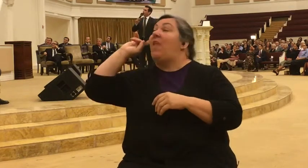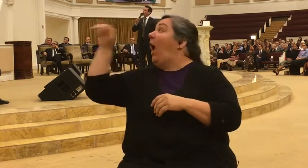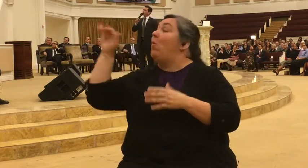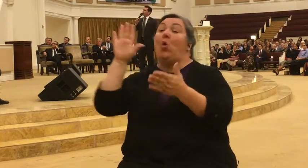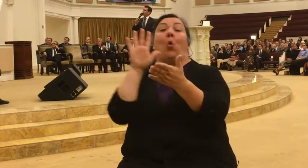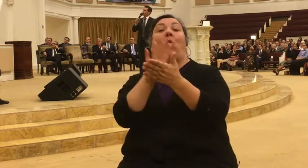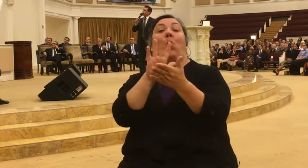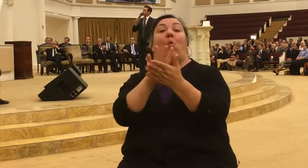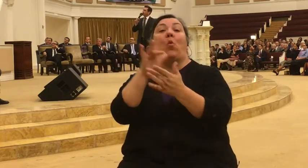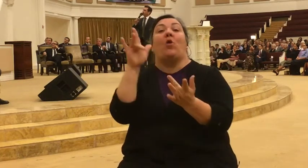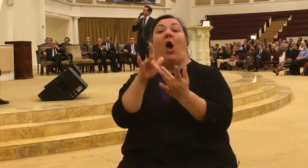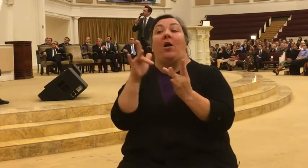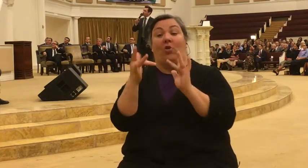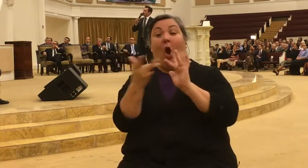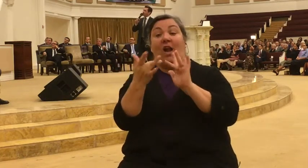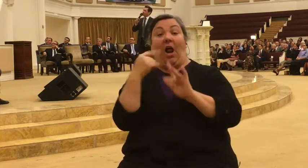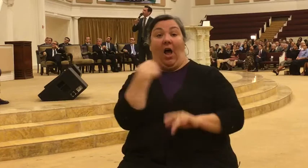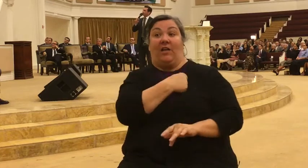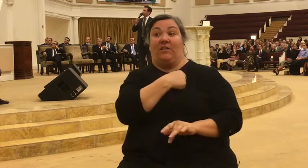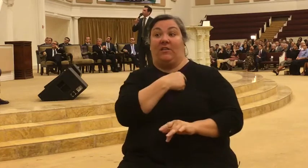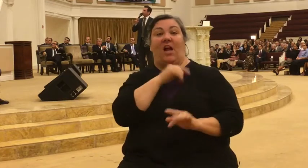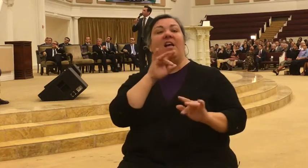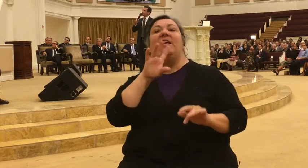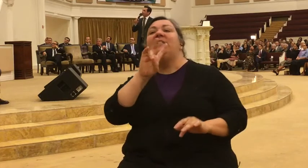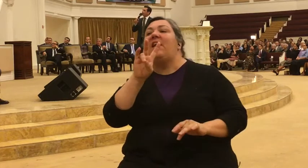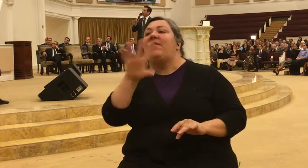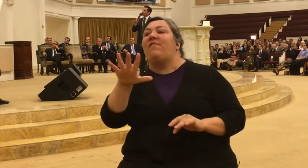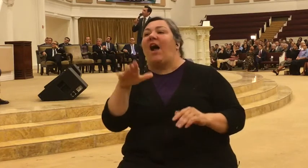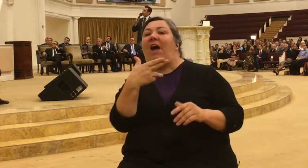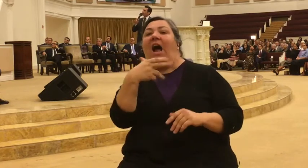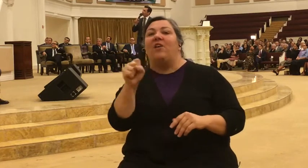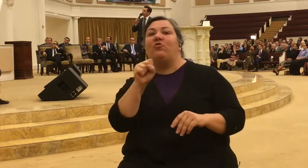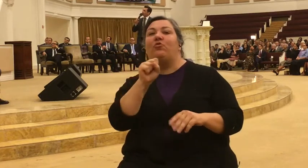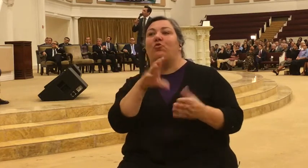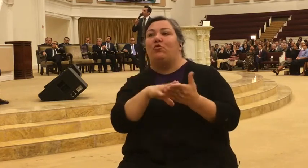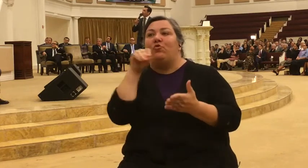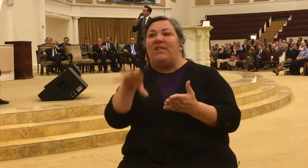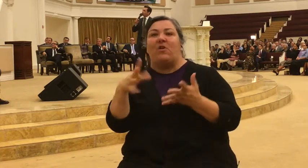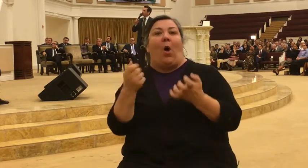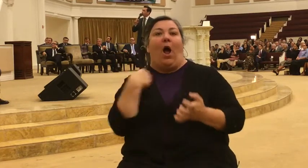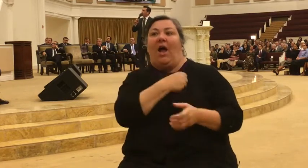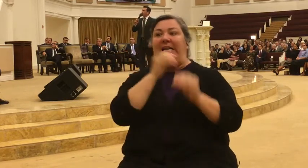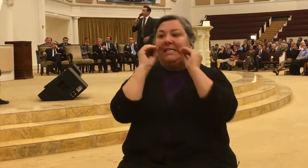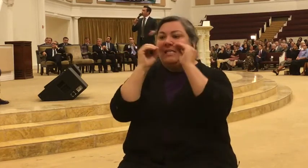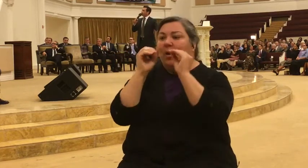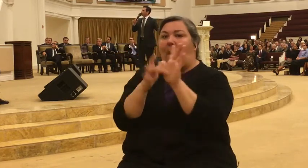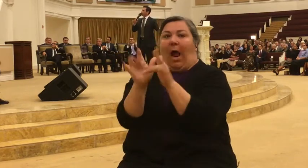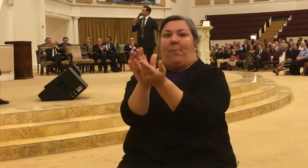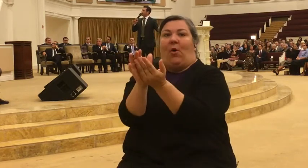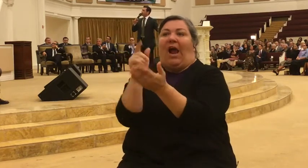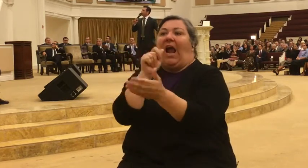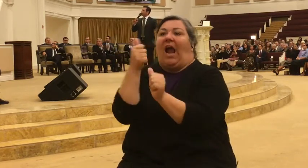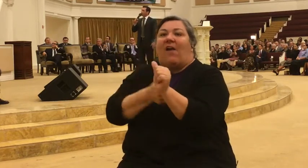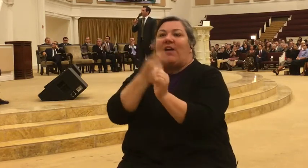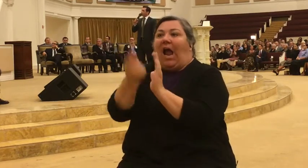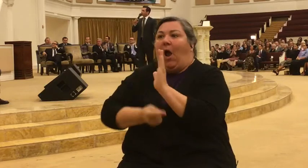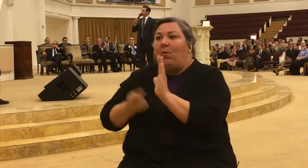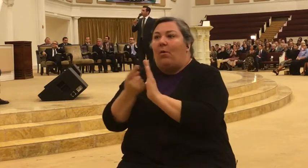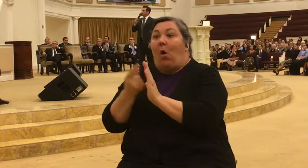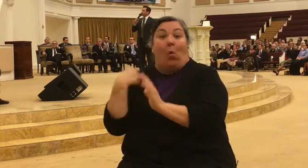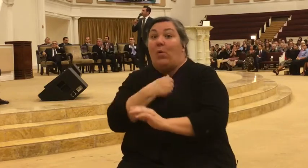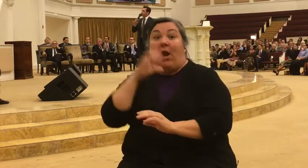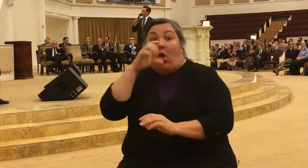recently contacted us to teach 75 high school students the Bible for an hour every Monday afternoon. We didn't look for them, they looked for